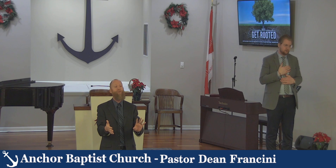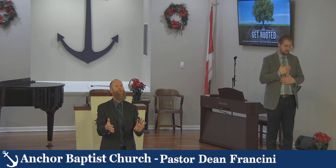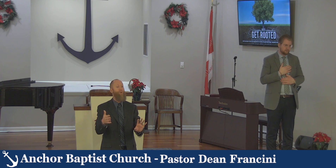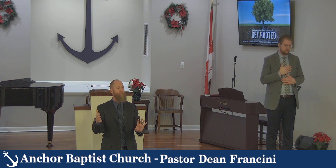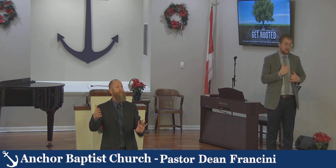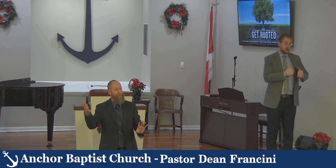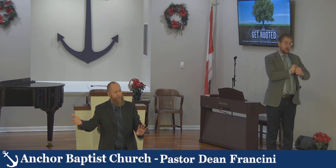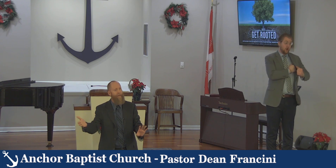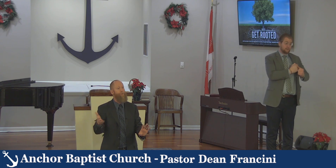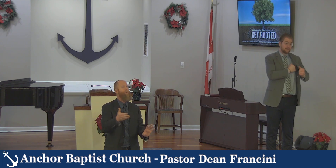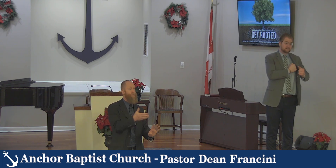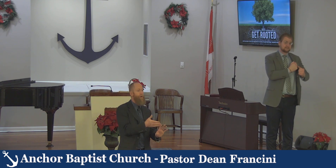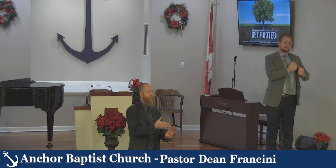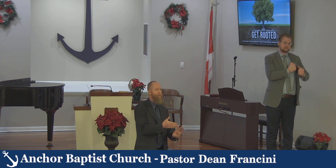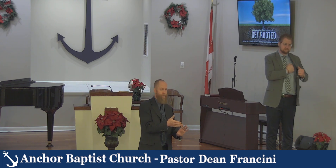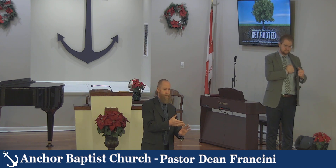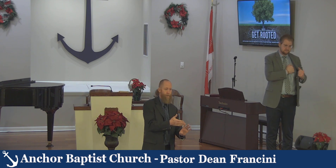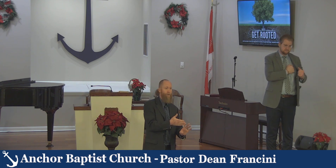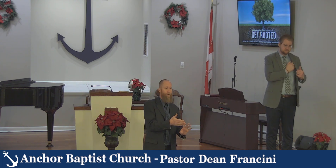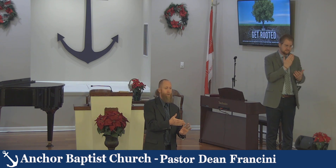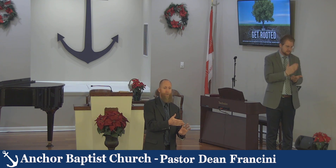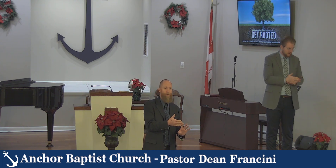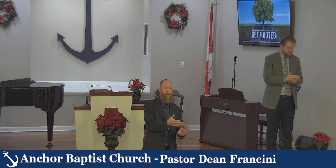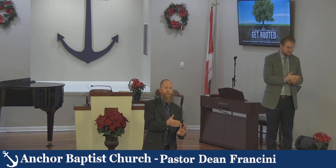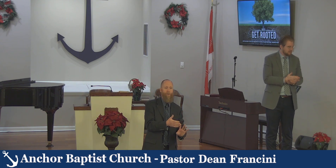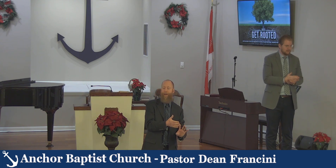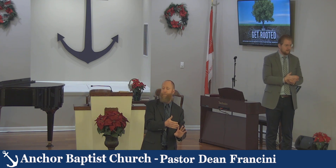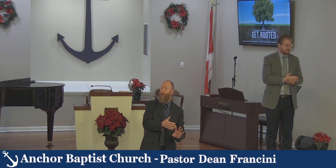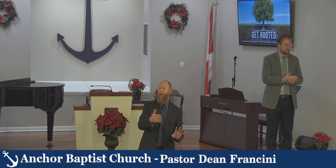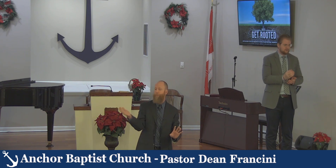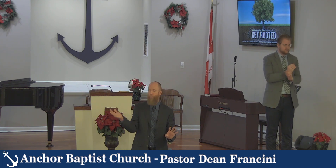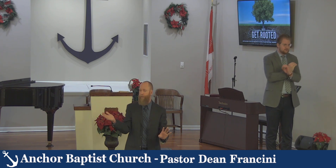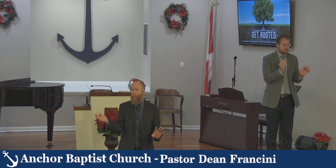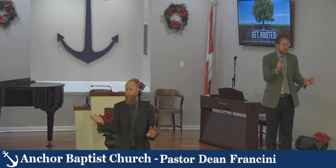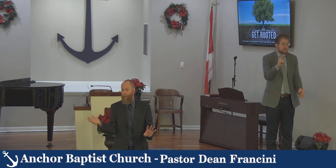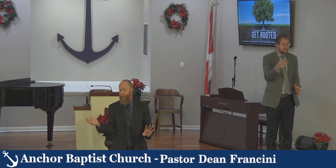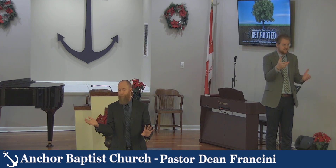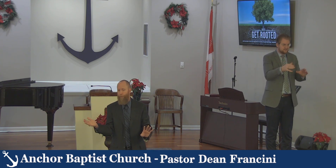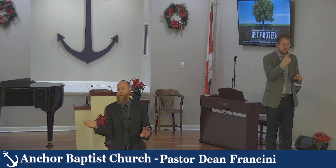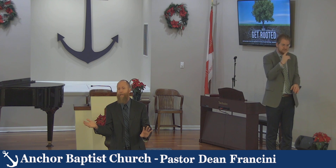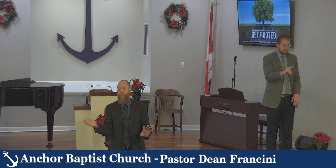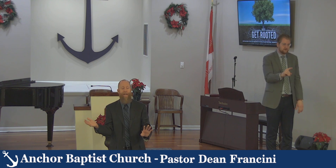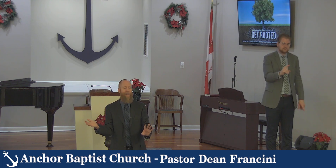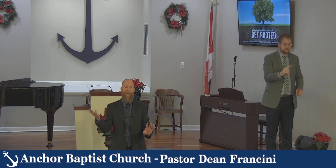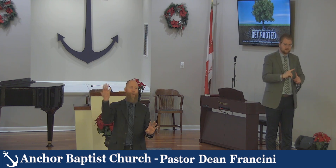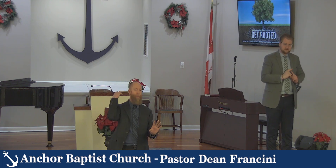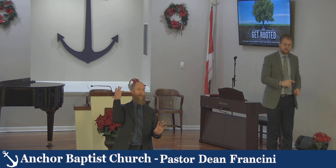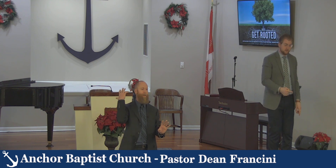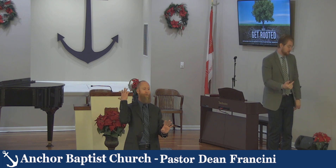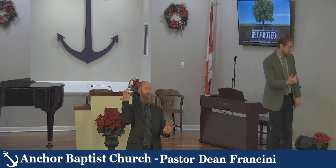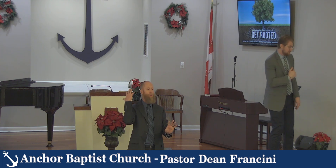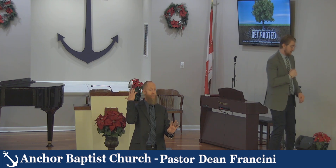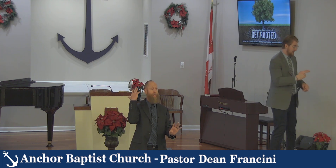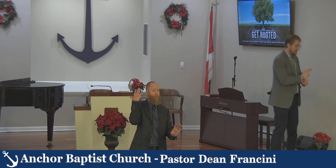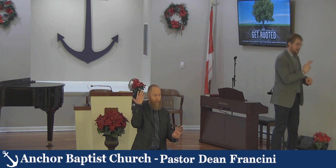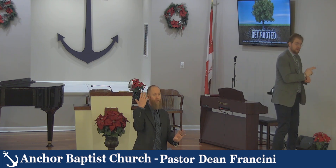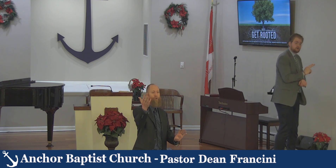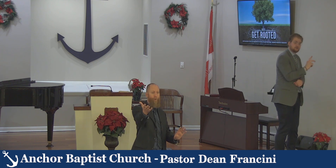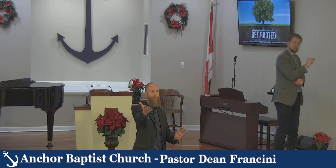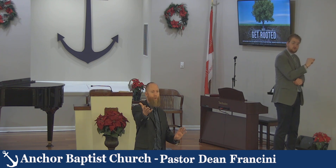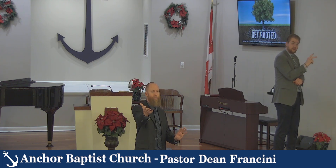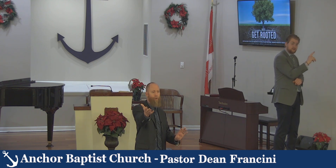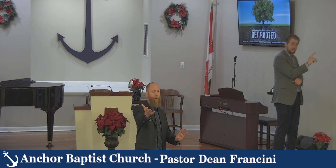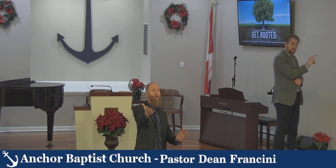and there is no more second chance for salvation. Just as much as if I burn up 2023 for me, I can't go back and fix it, but I can